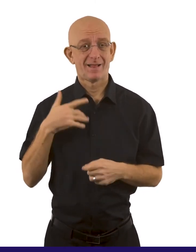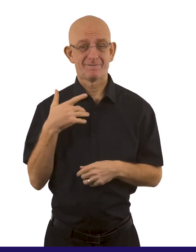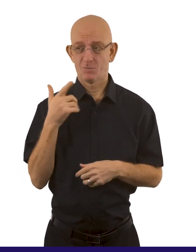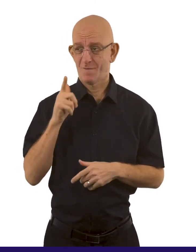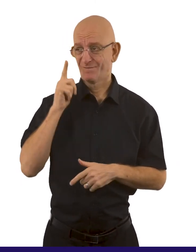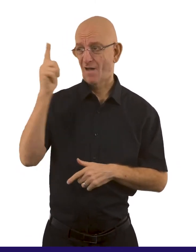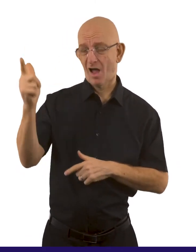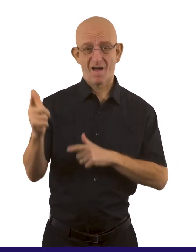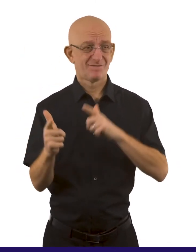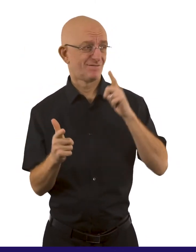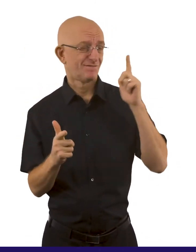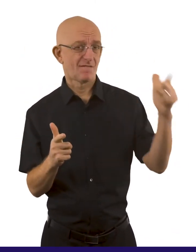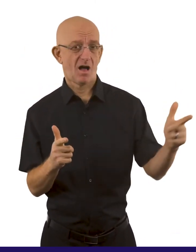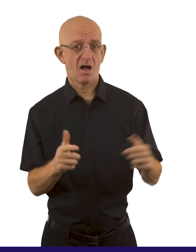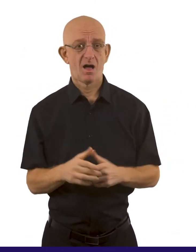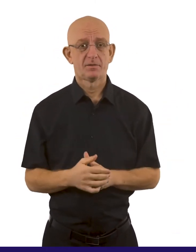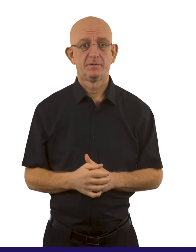Contacts living too far away.